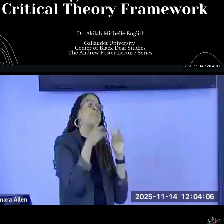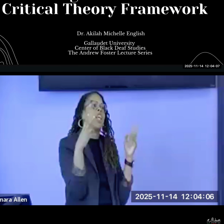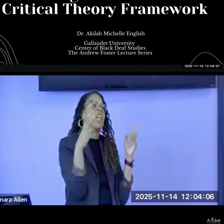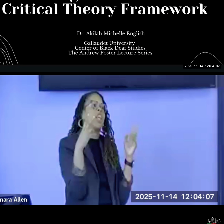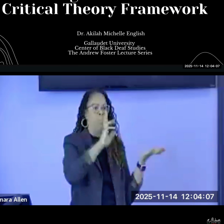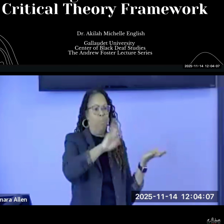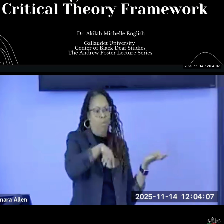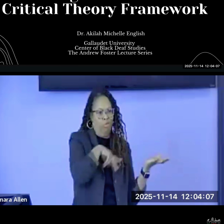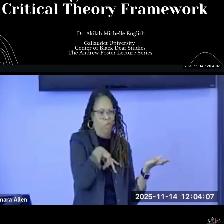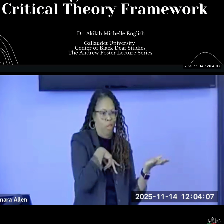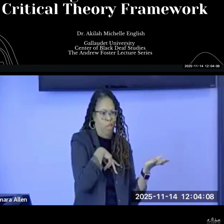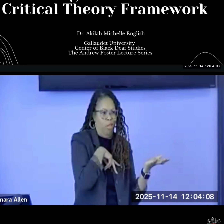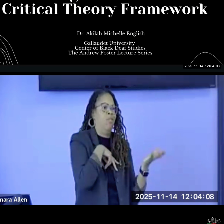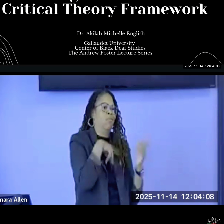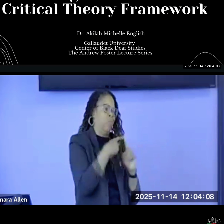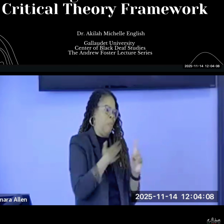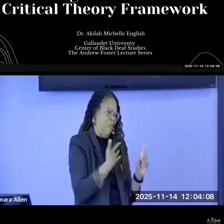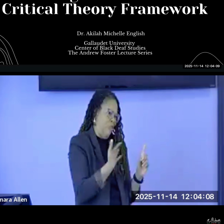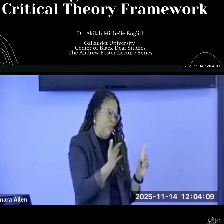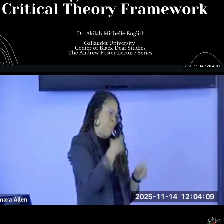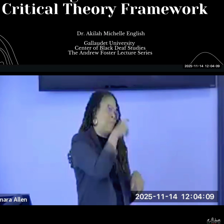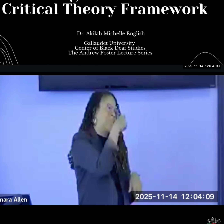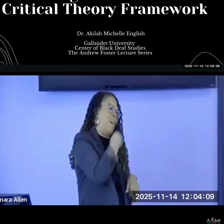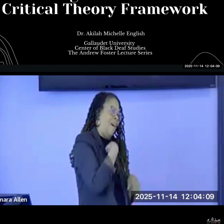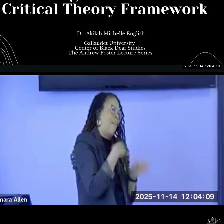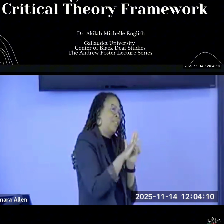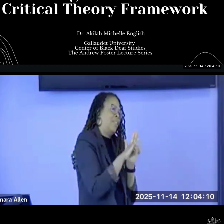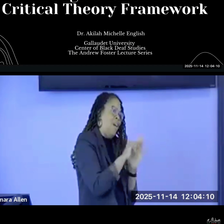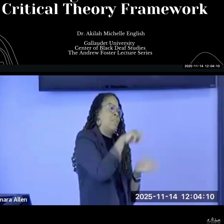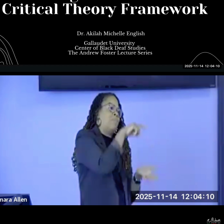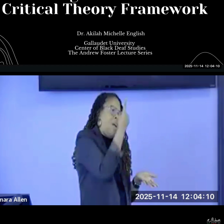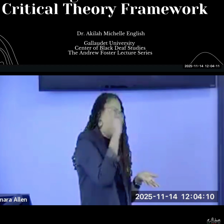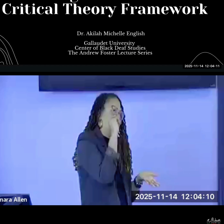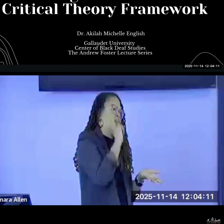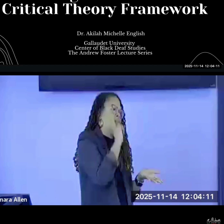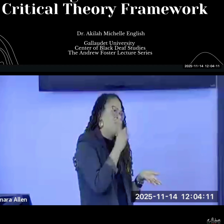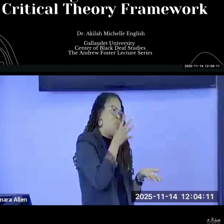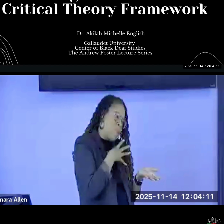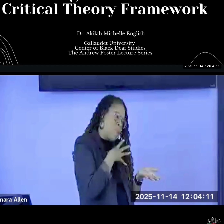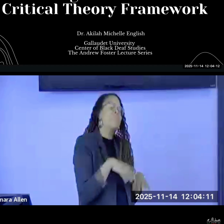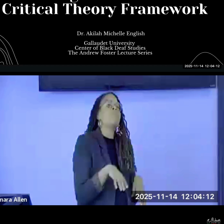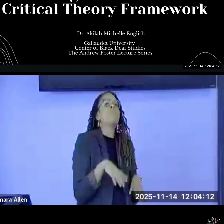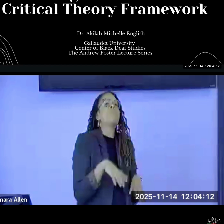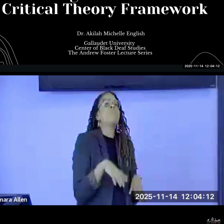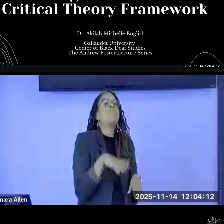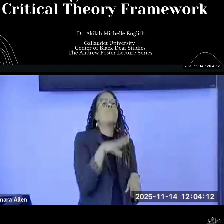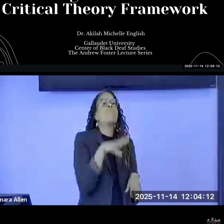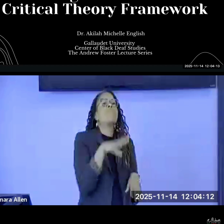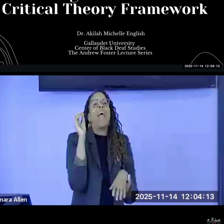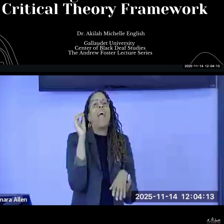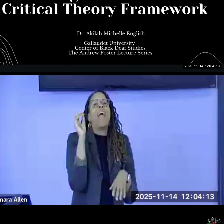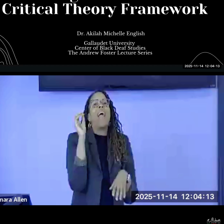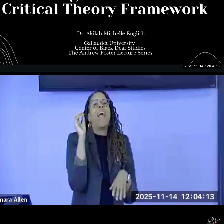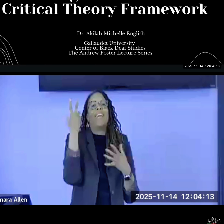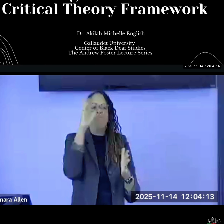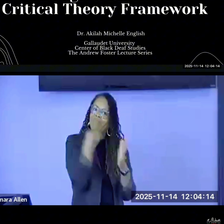critical theory framework. This is a very personal story to me as a Black deaf